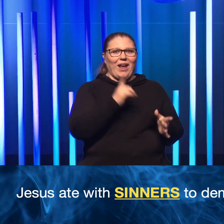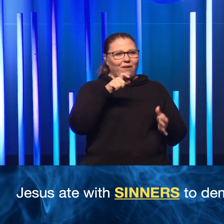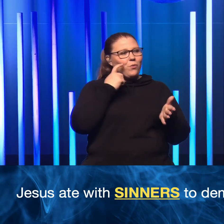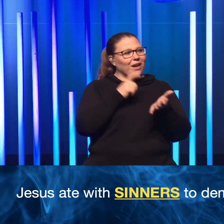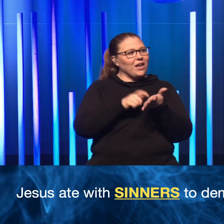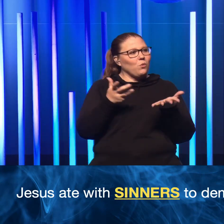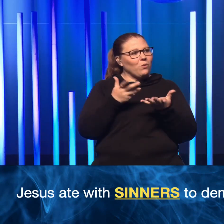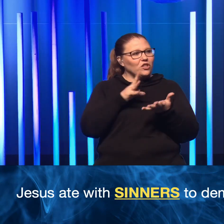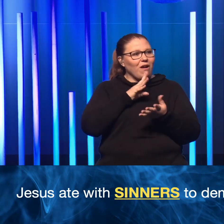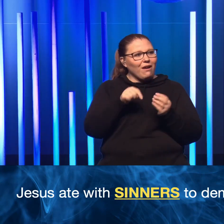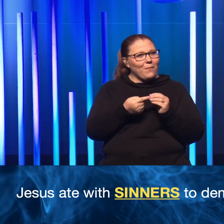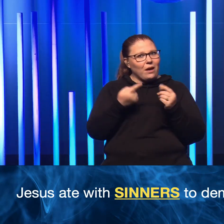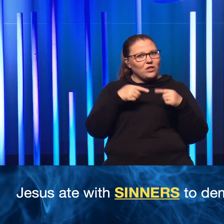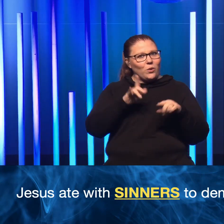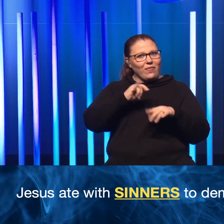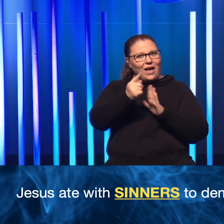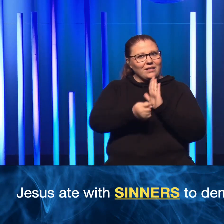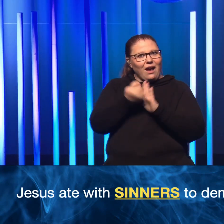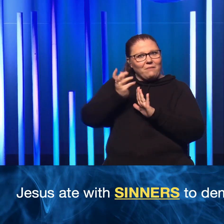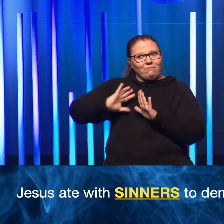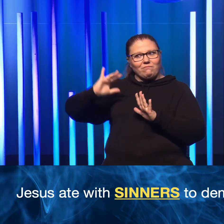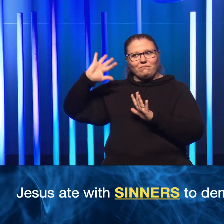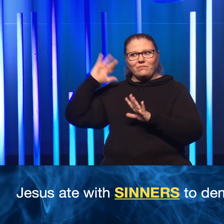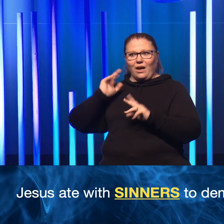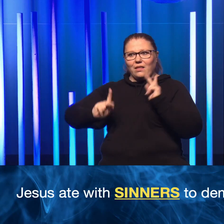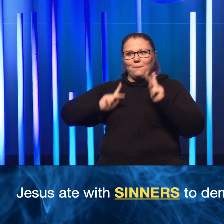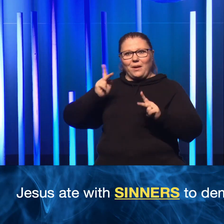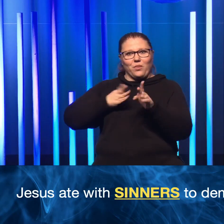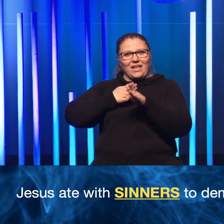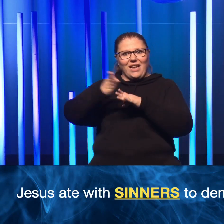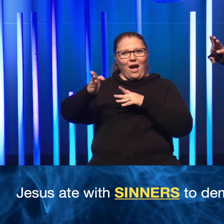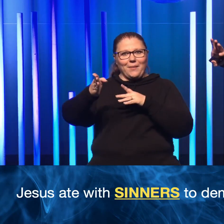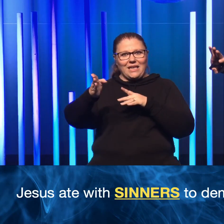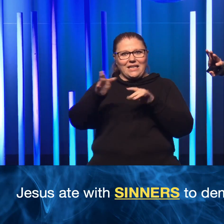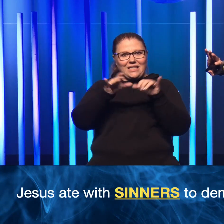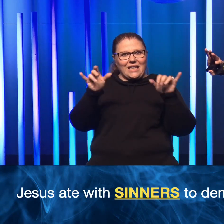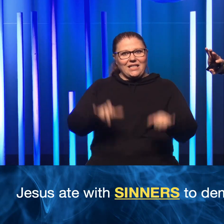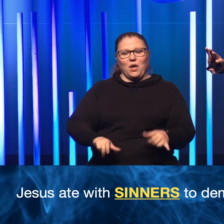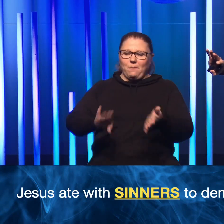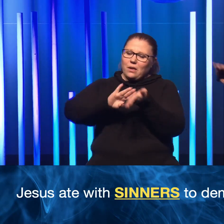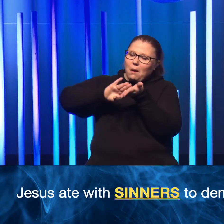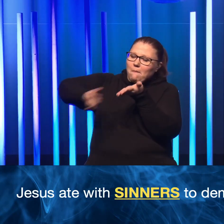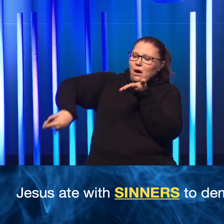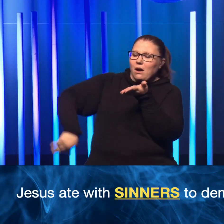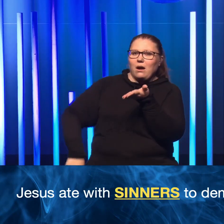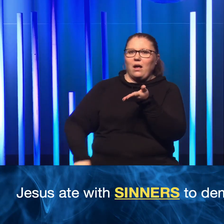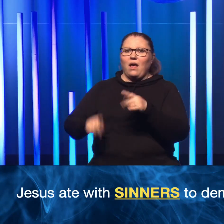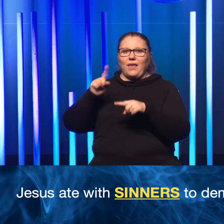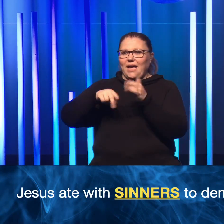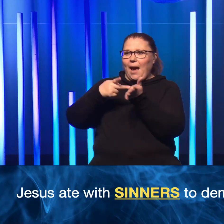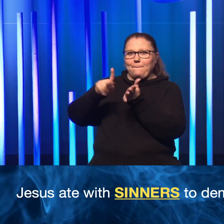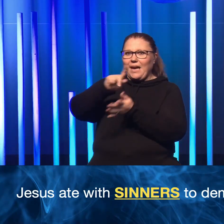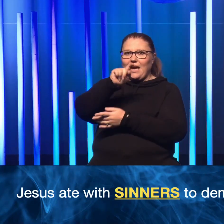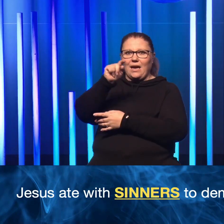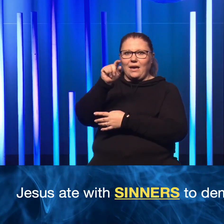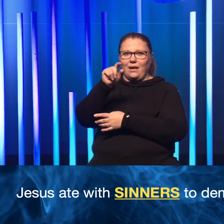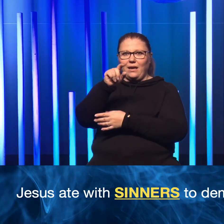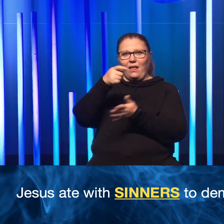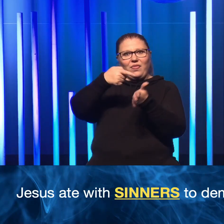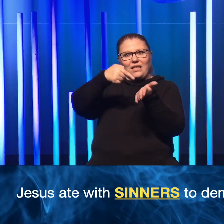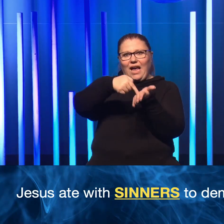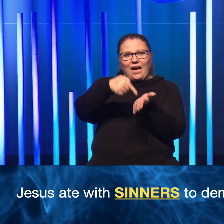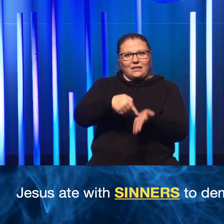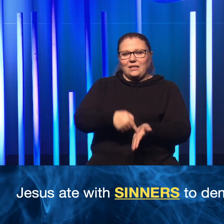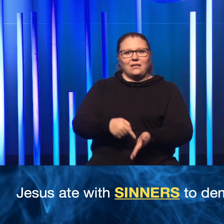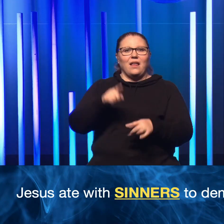about. In the time, these are people that the dominant system has excluded and pushed out. They couldn't pay their taxes. They couldn't meet the